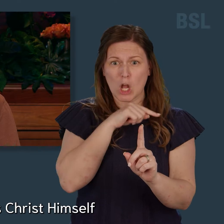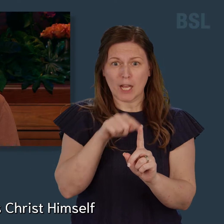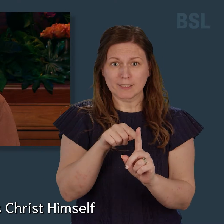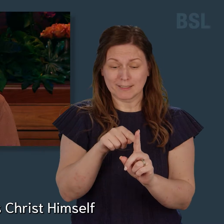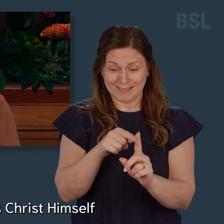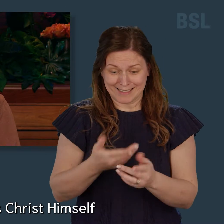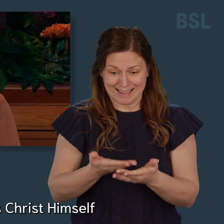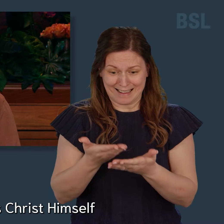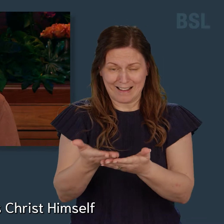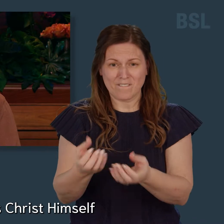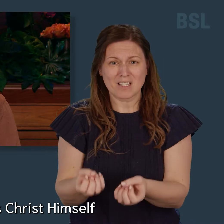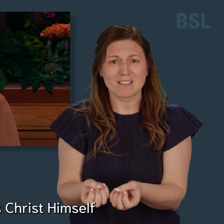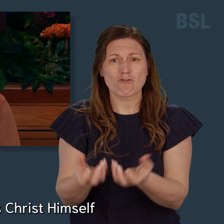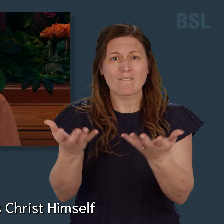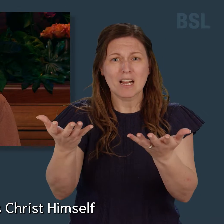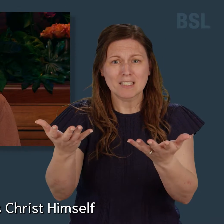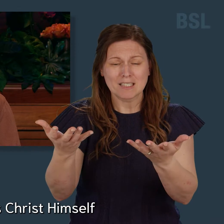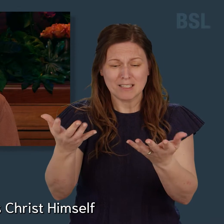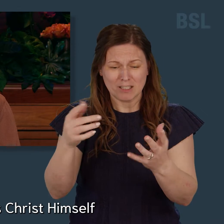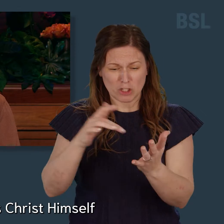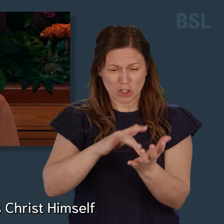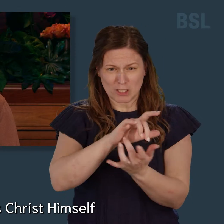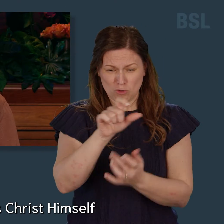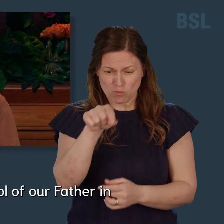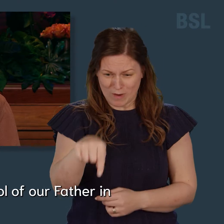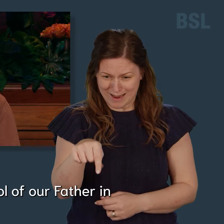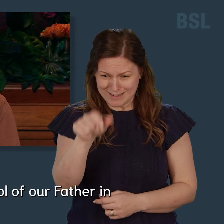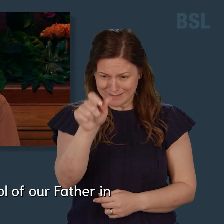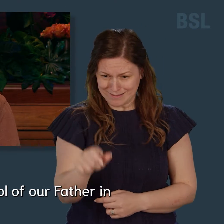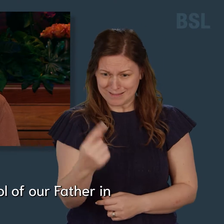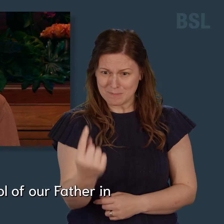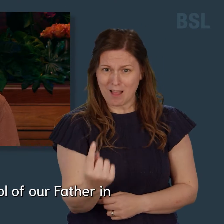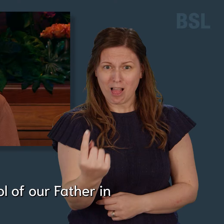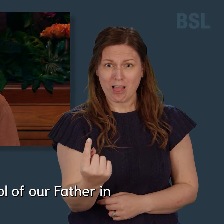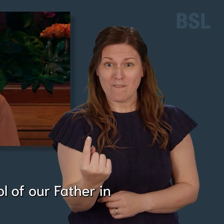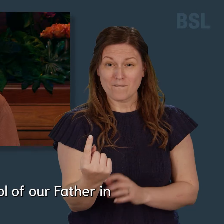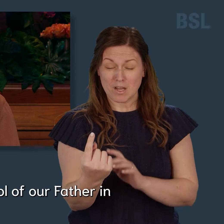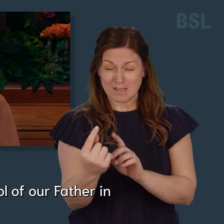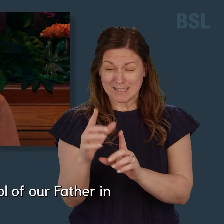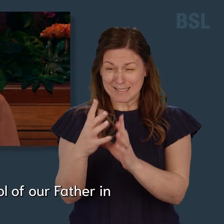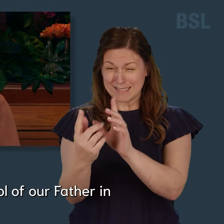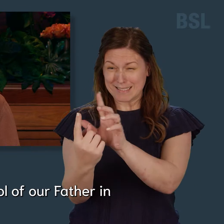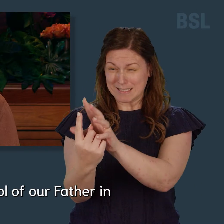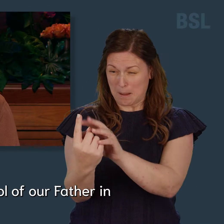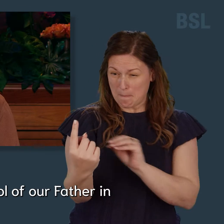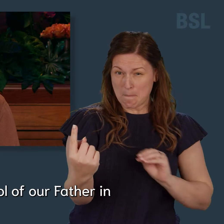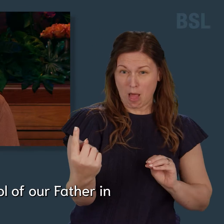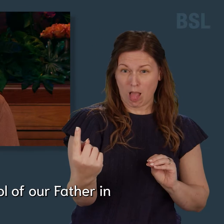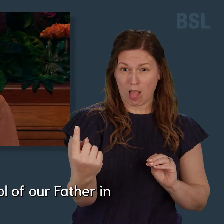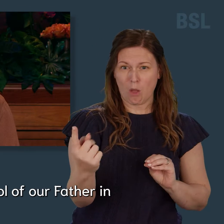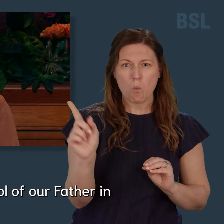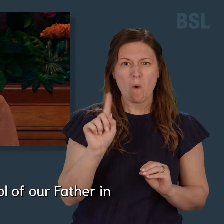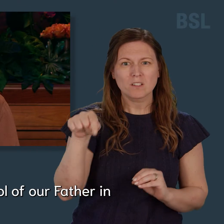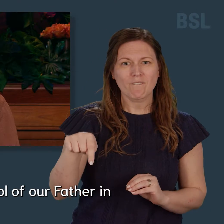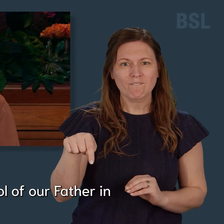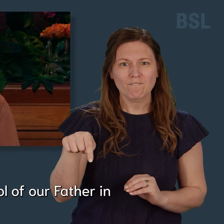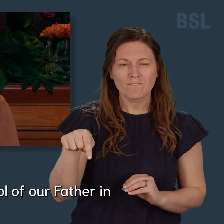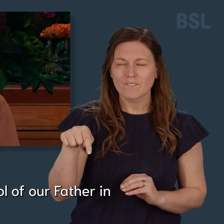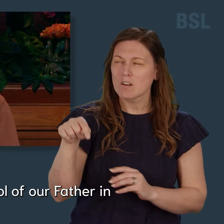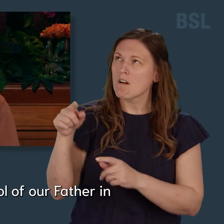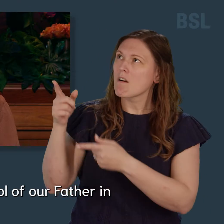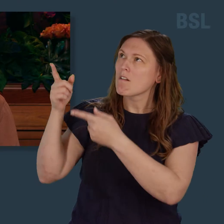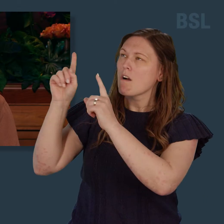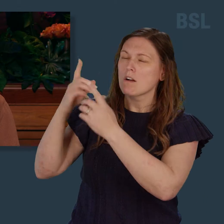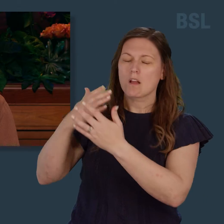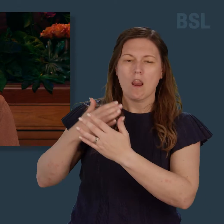for us, Jesus Christ himself became the highest symbol of our Father in heaven's